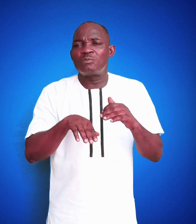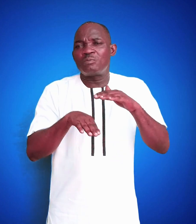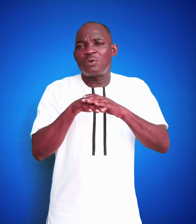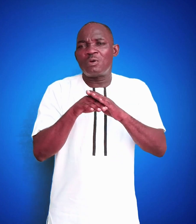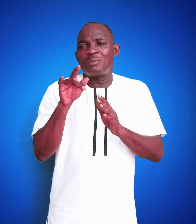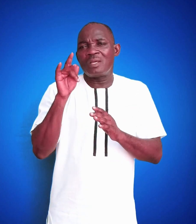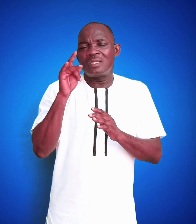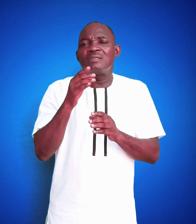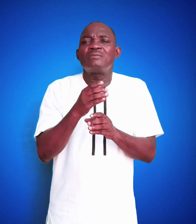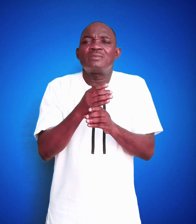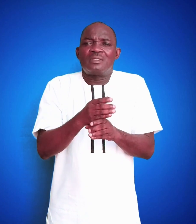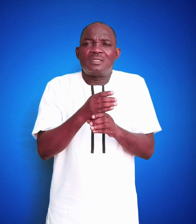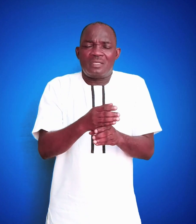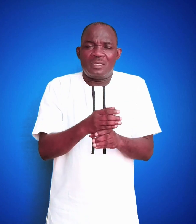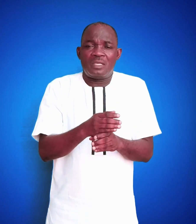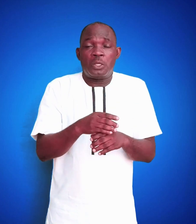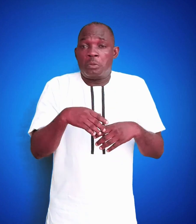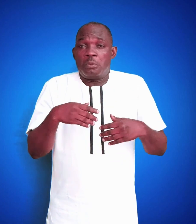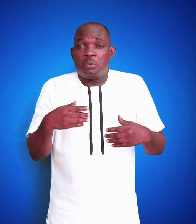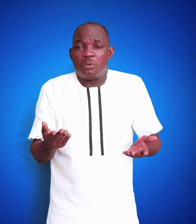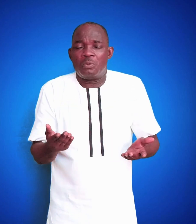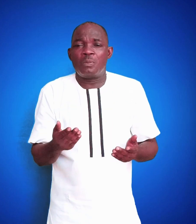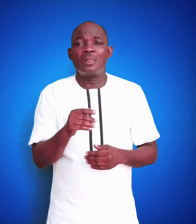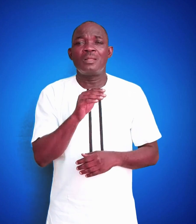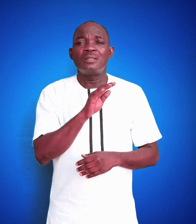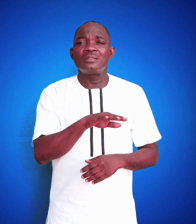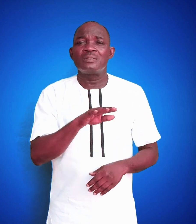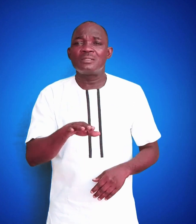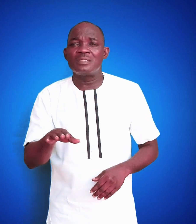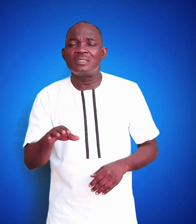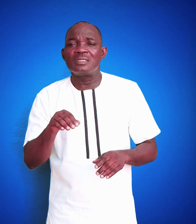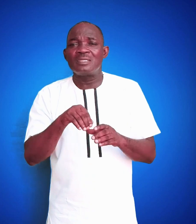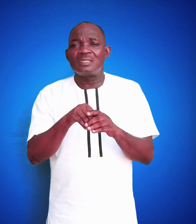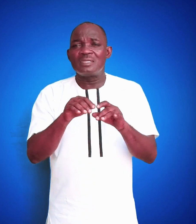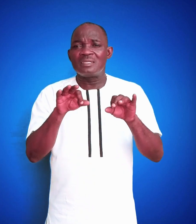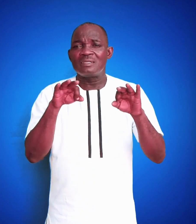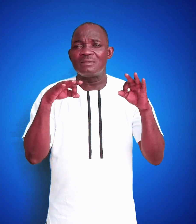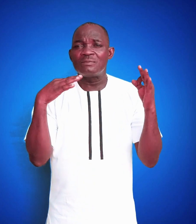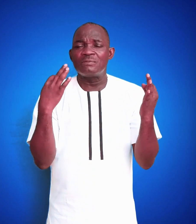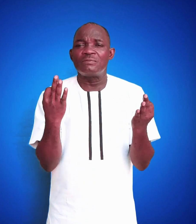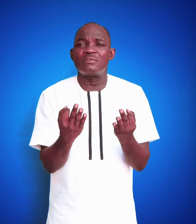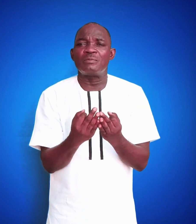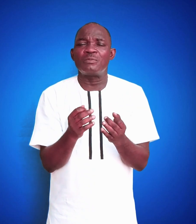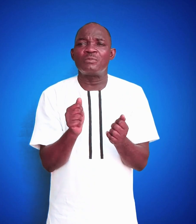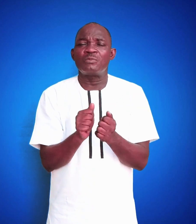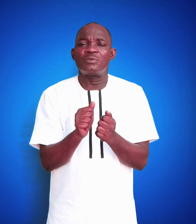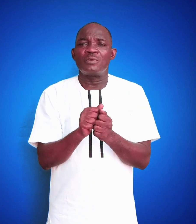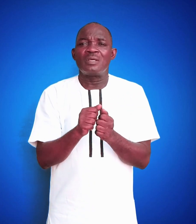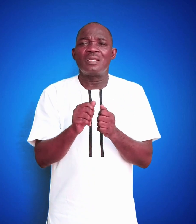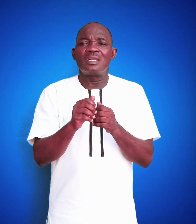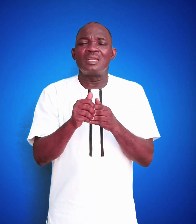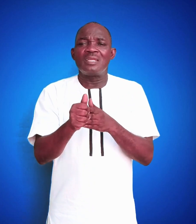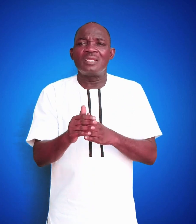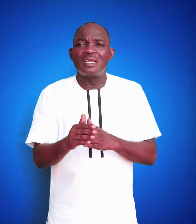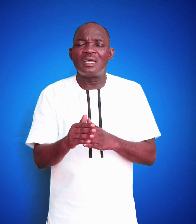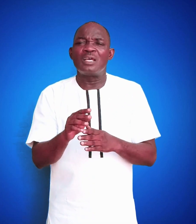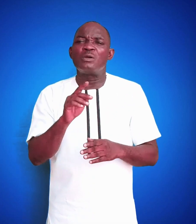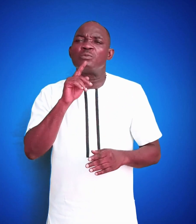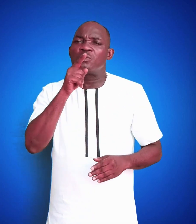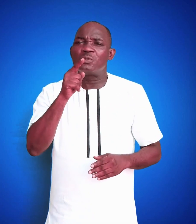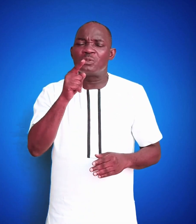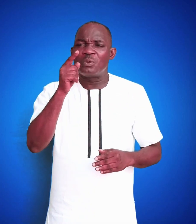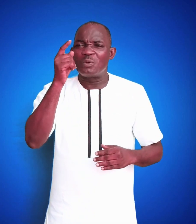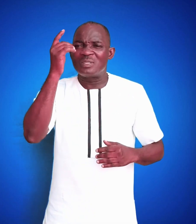years old, or children in a household with a head who is